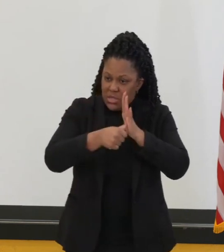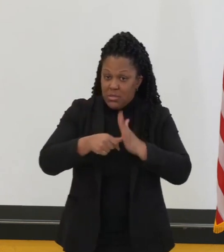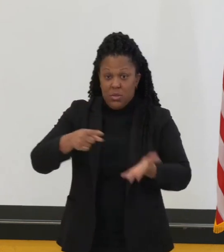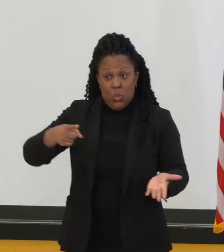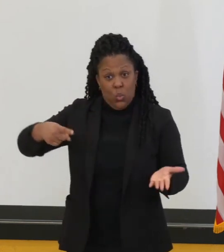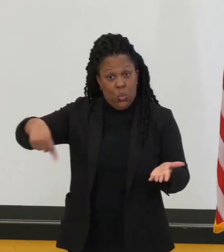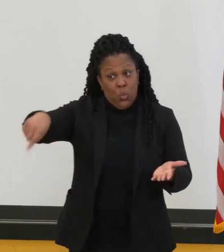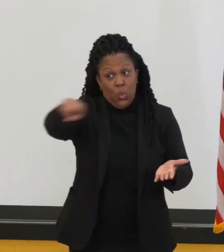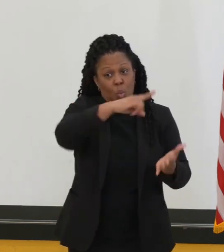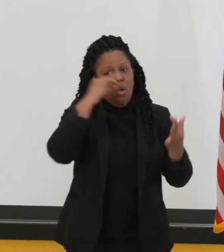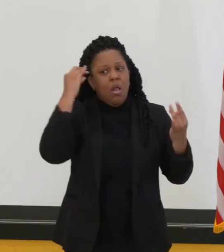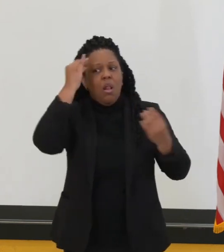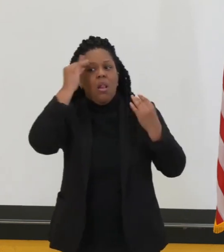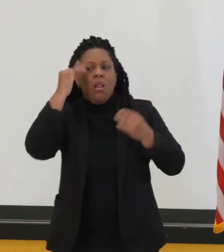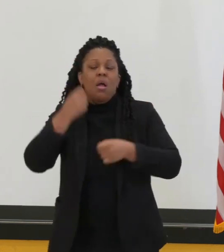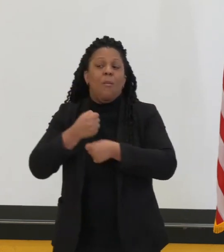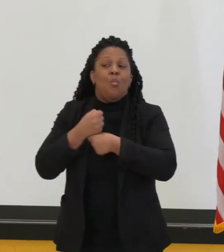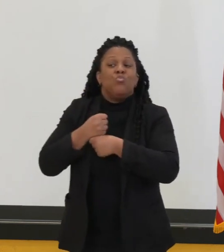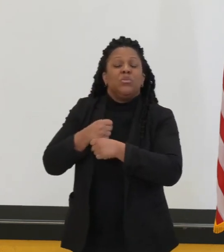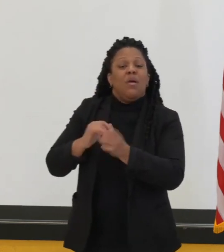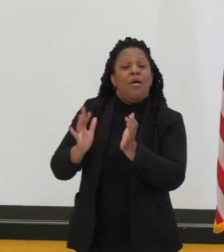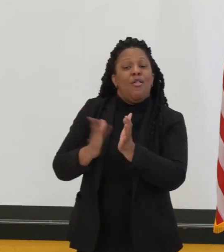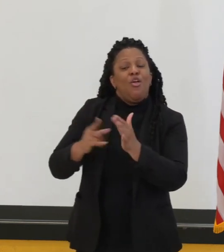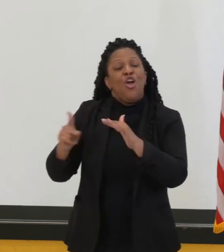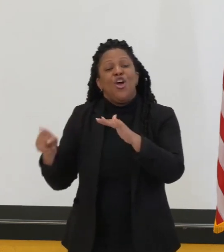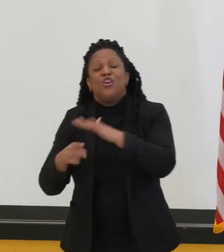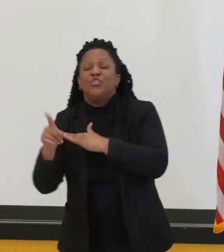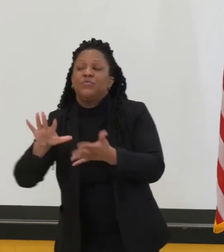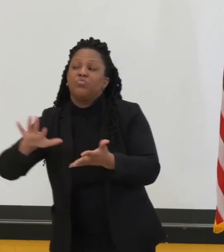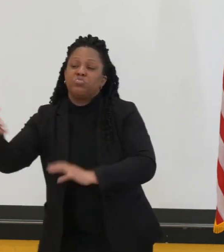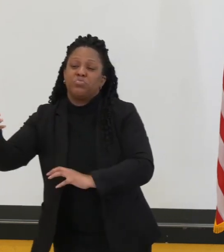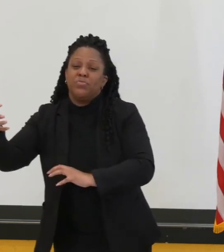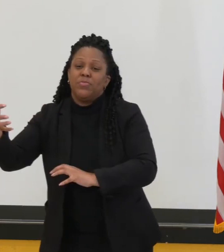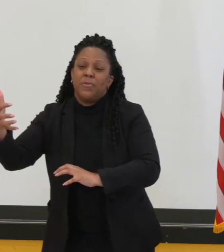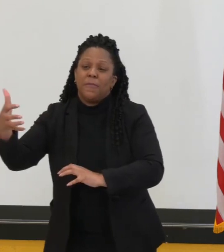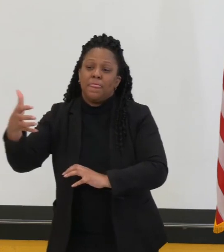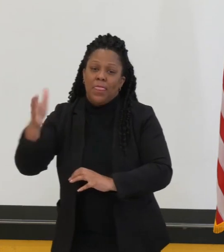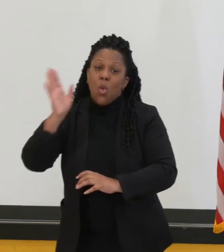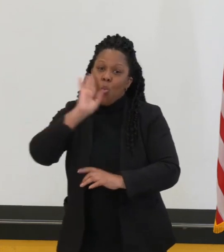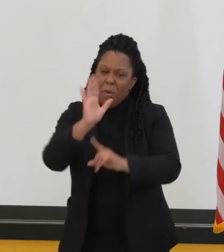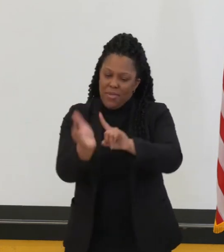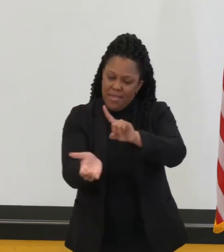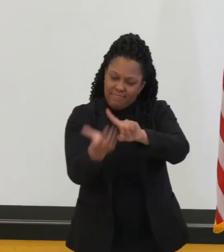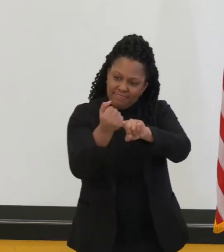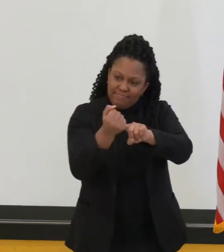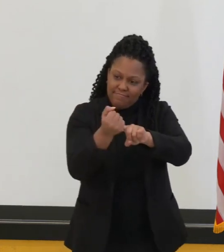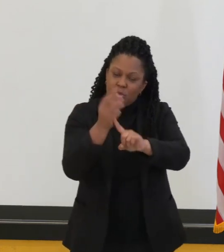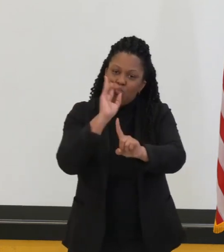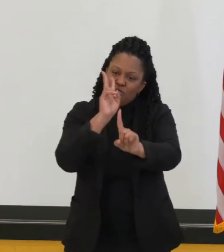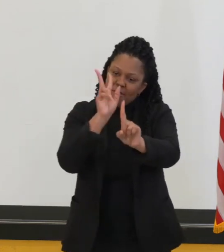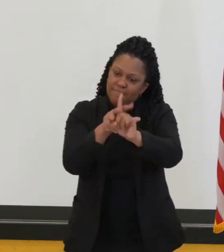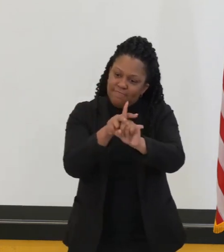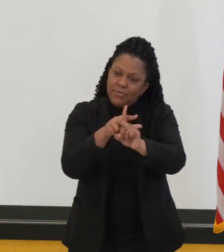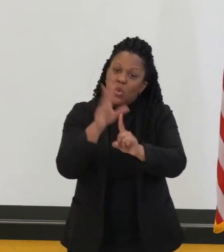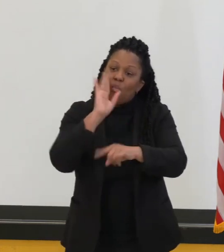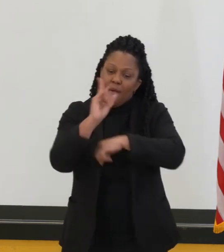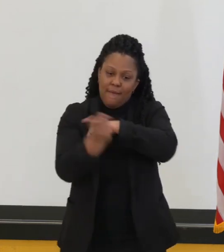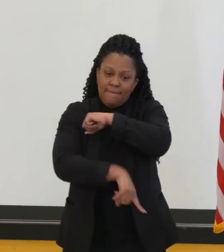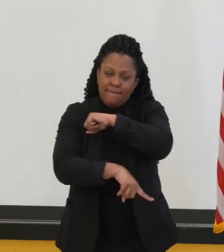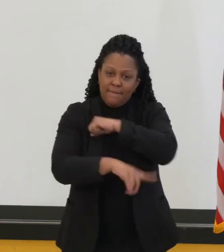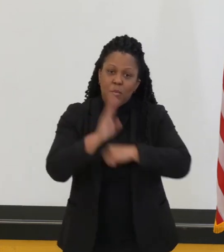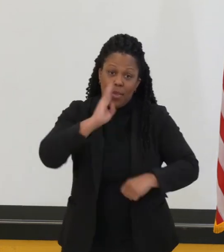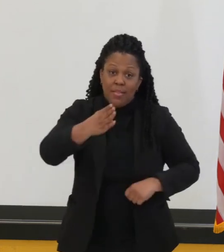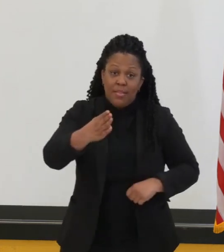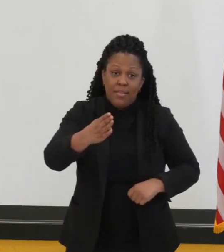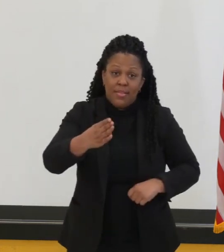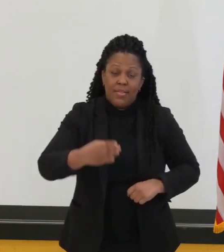Minnesota history in coordination will be prepared. You will be arrested, you will be charged, and there will be consequences for those actions. It's not debatable.